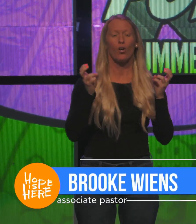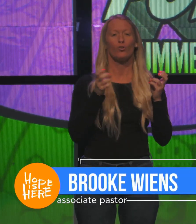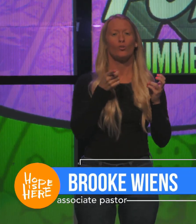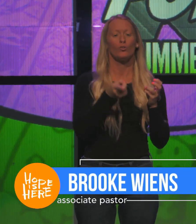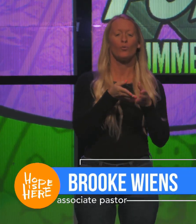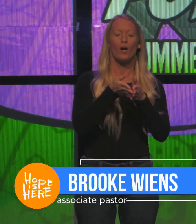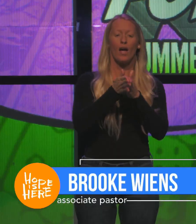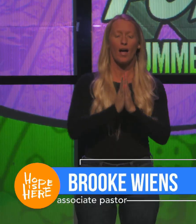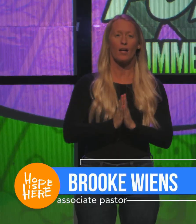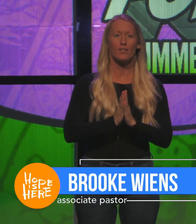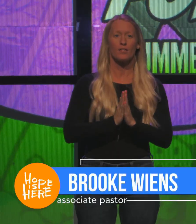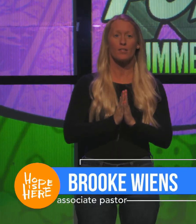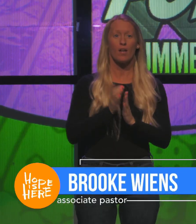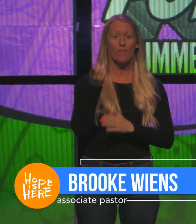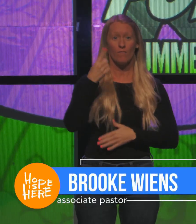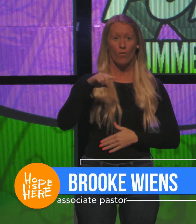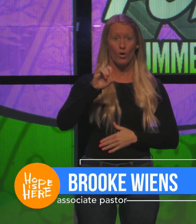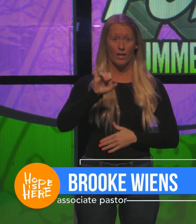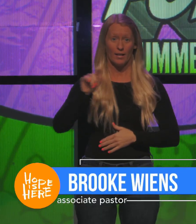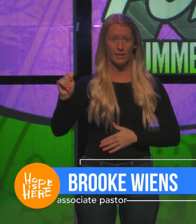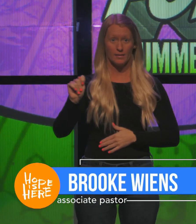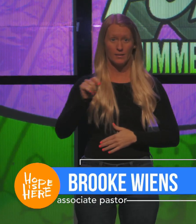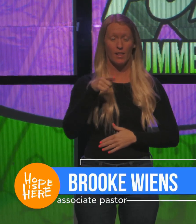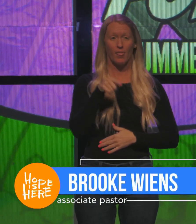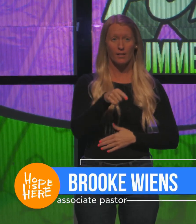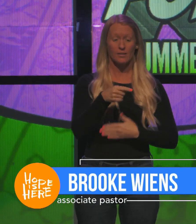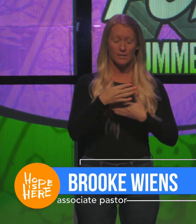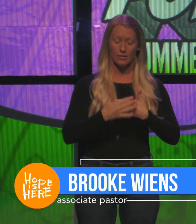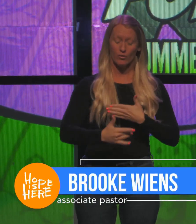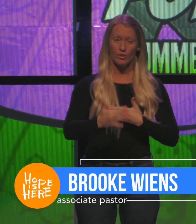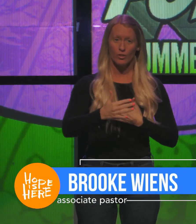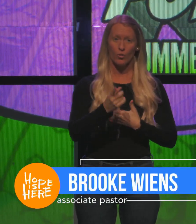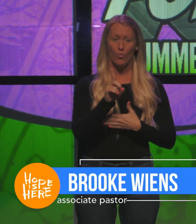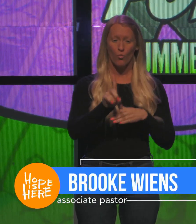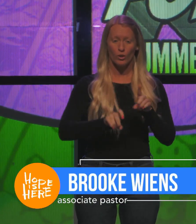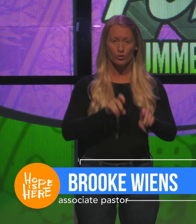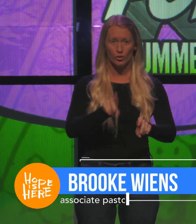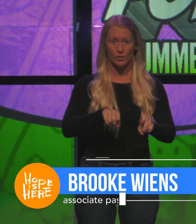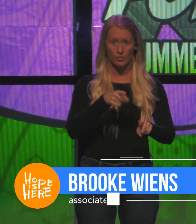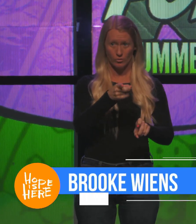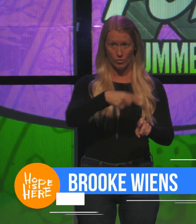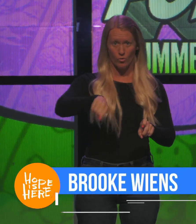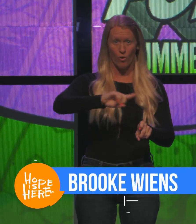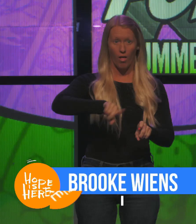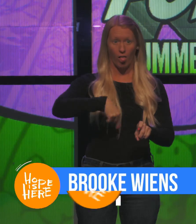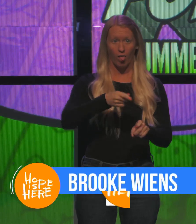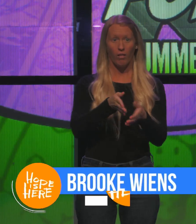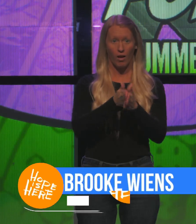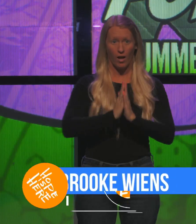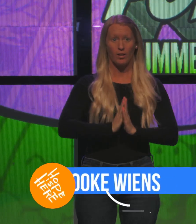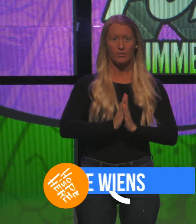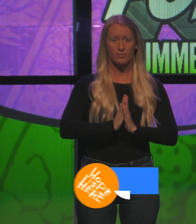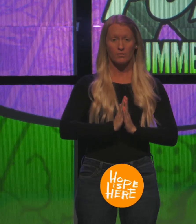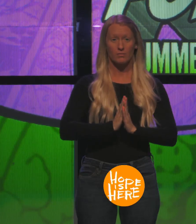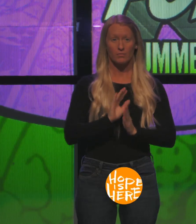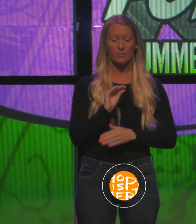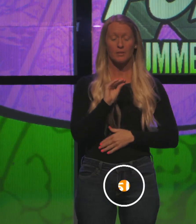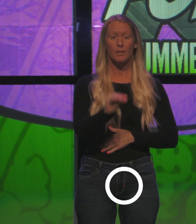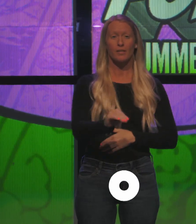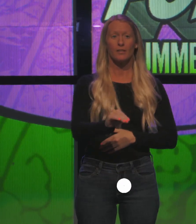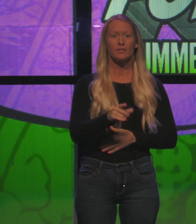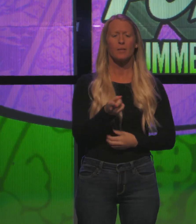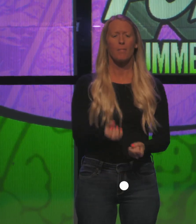all questions that you guys submitted. And questions that, many of us have interacted